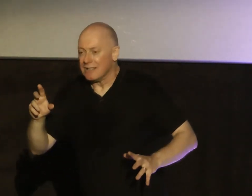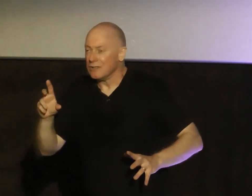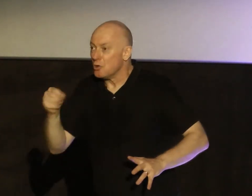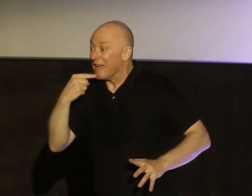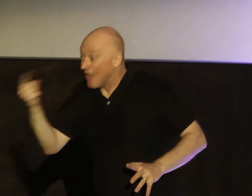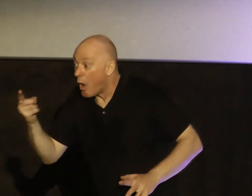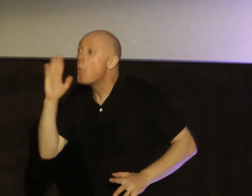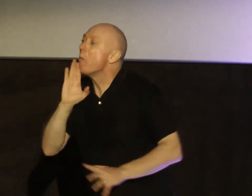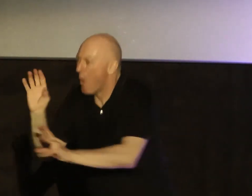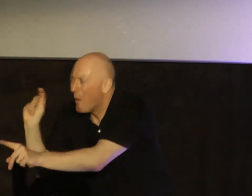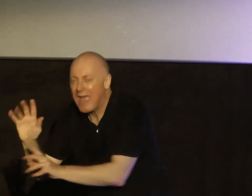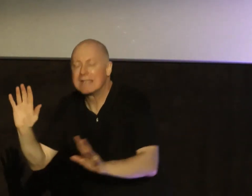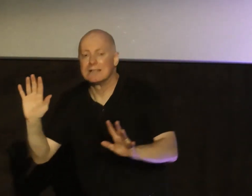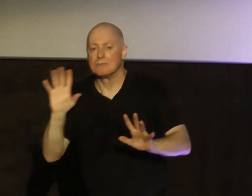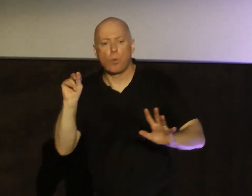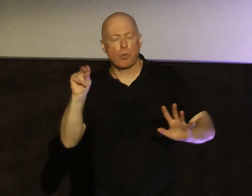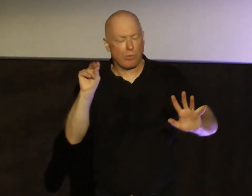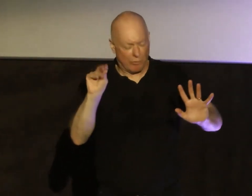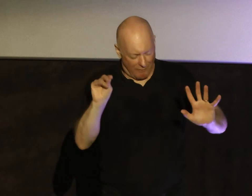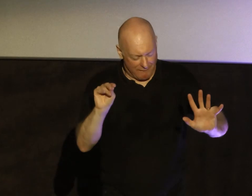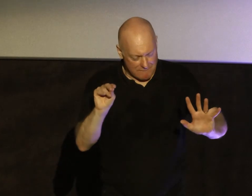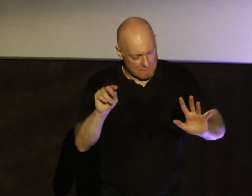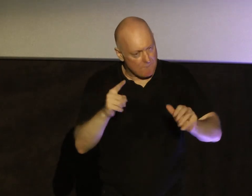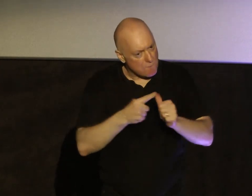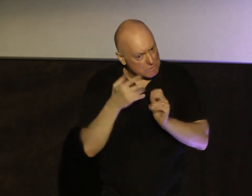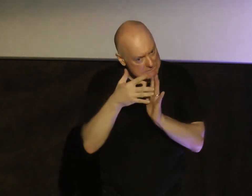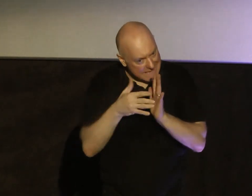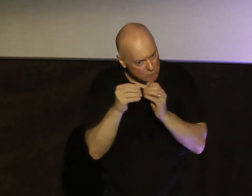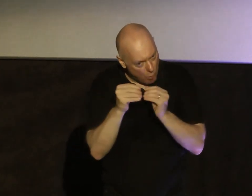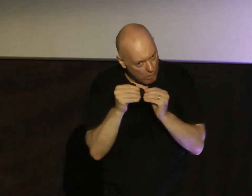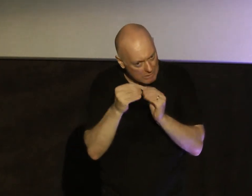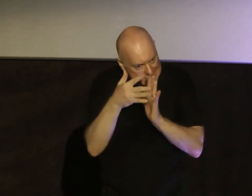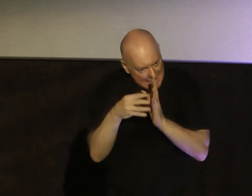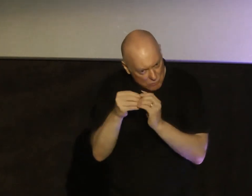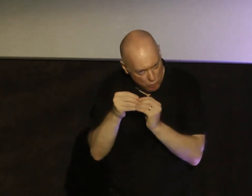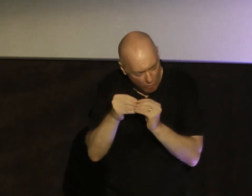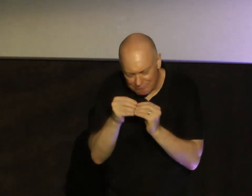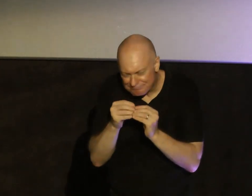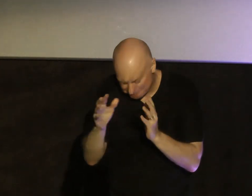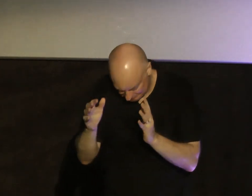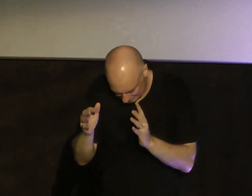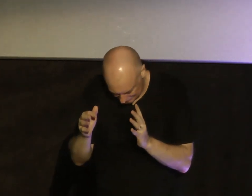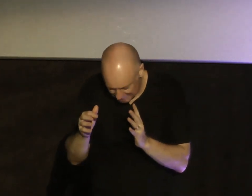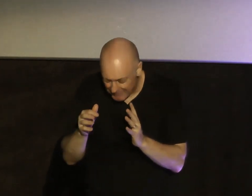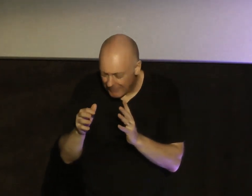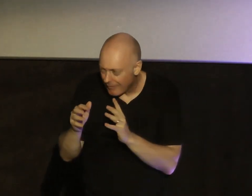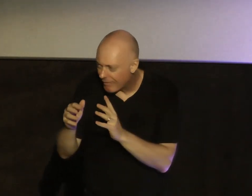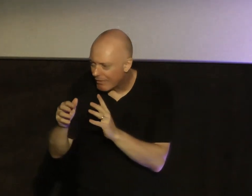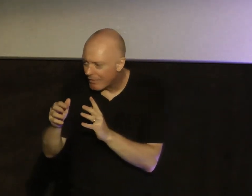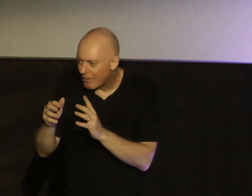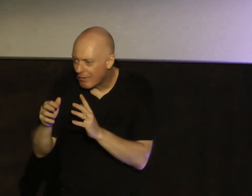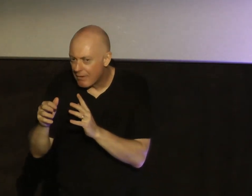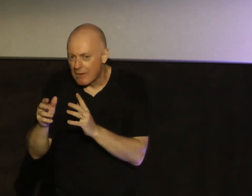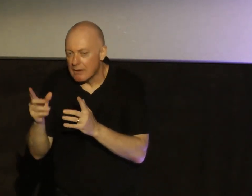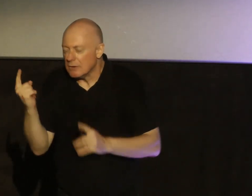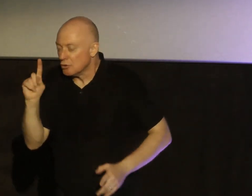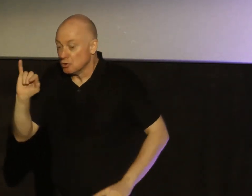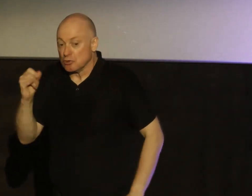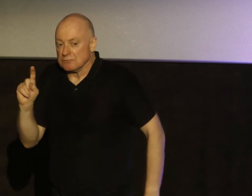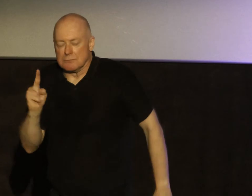it's going to be okay? No, he stops. He has to test their hearts. And he turns, and Joseph starts to cry.